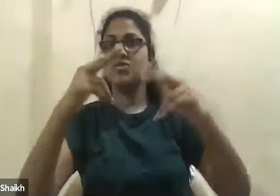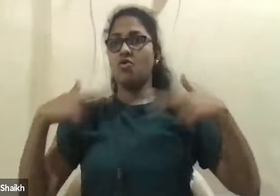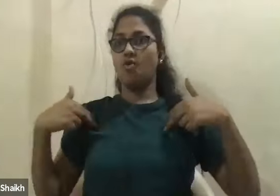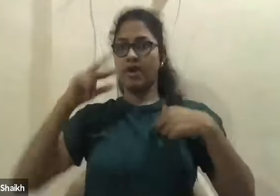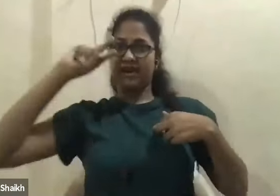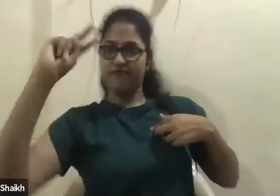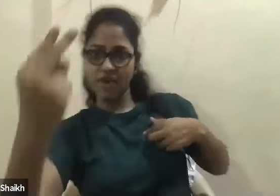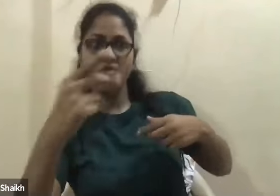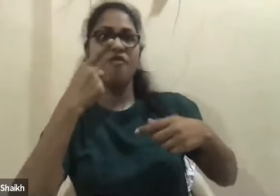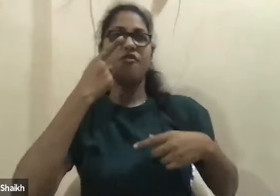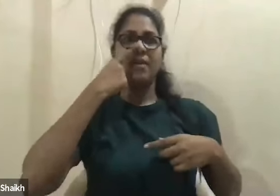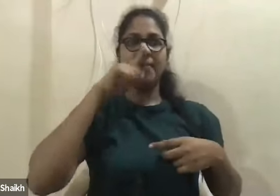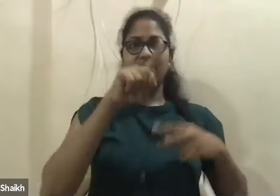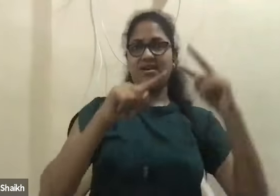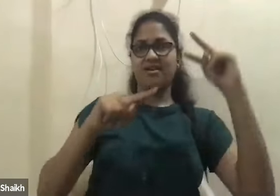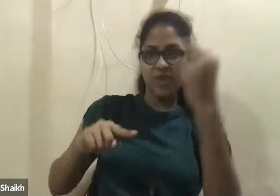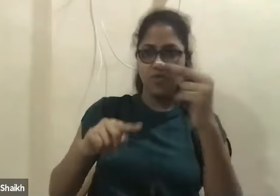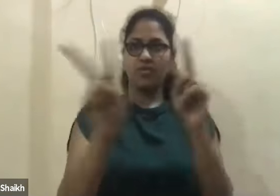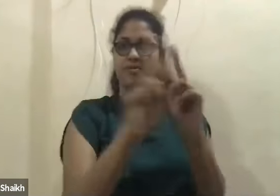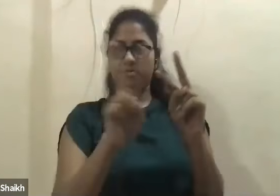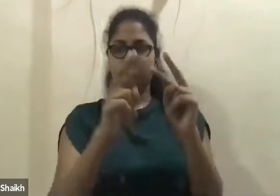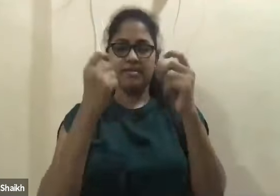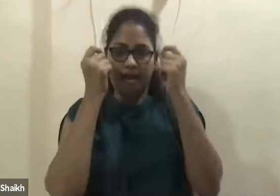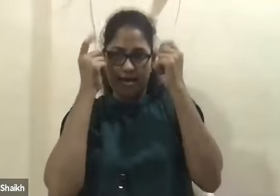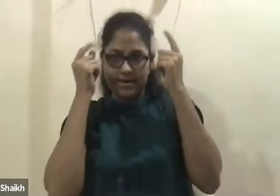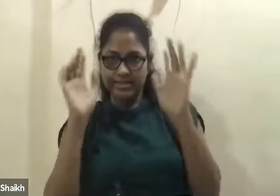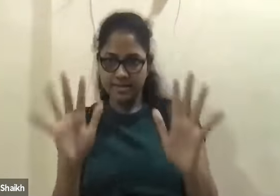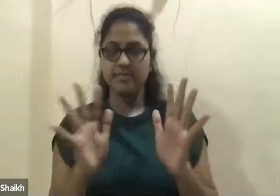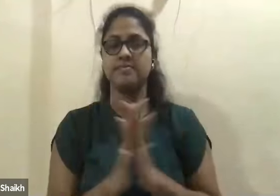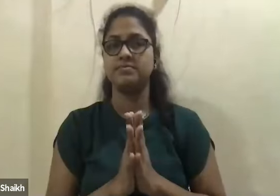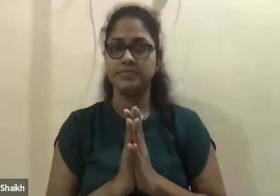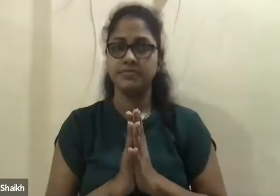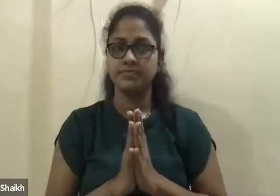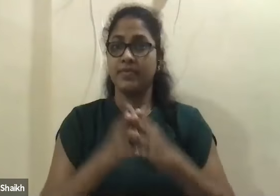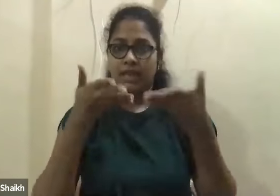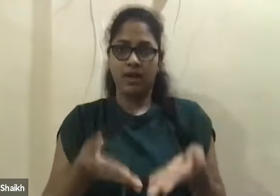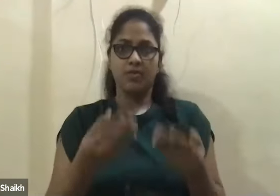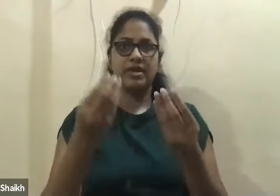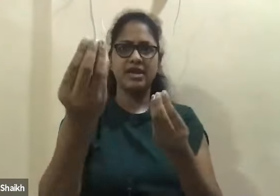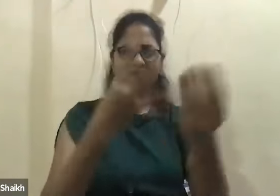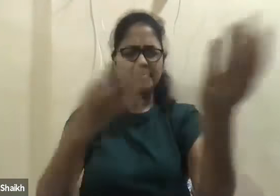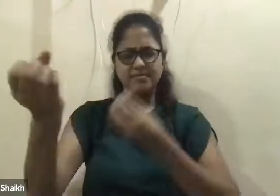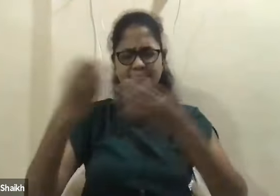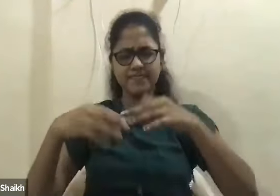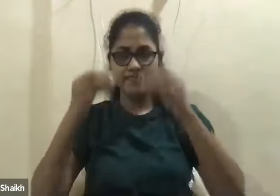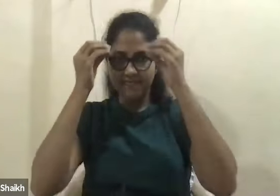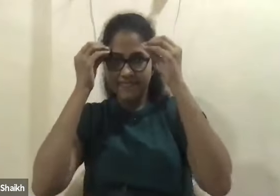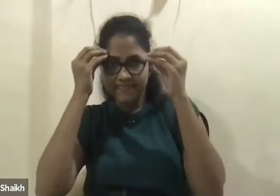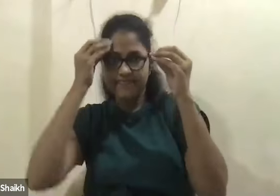parents' perspective. And I think the information that you have given us will